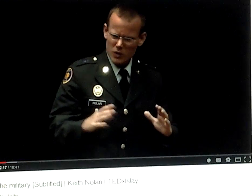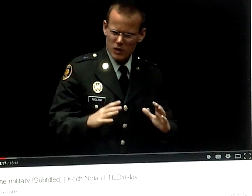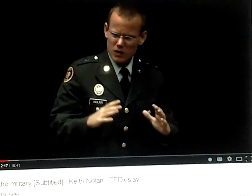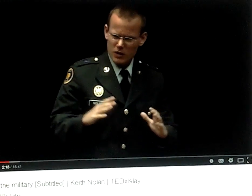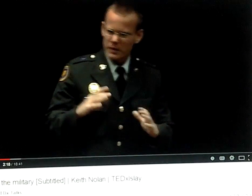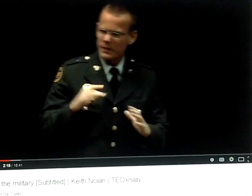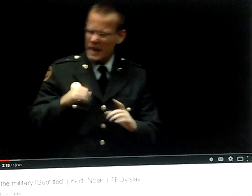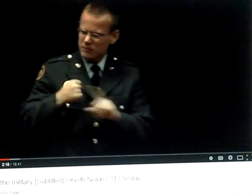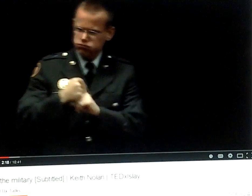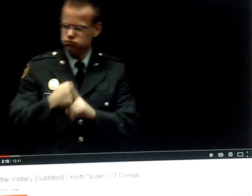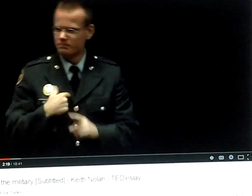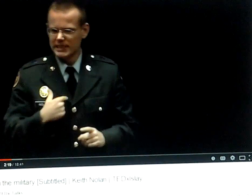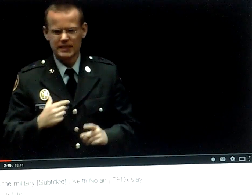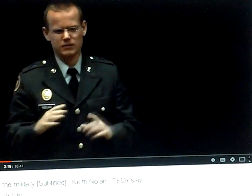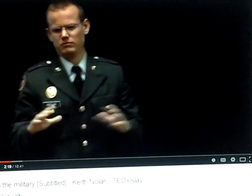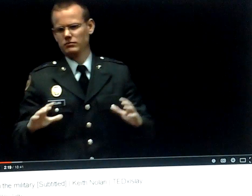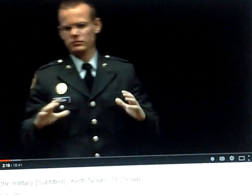No, he was one of my students.